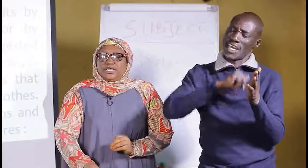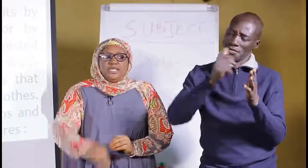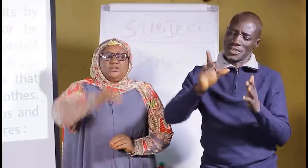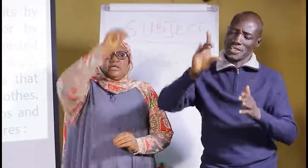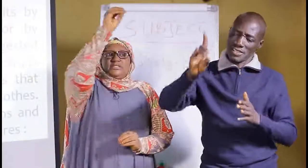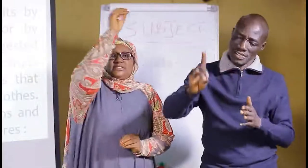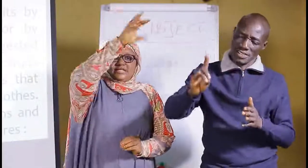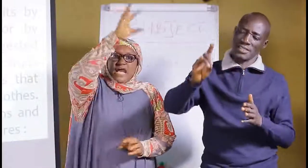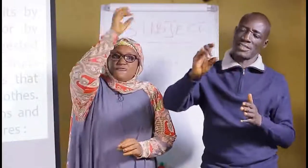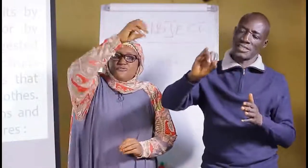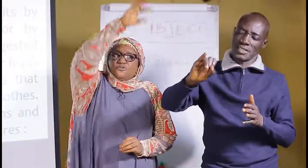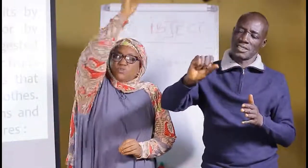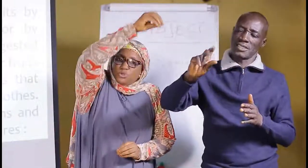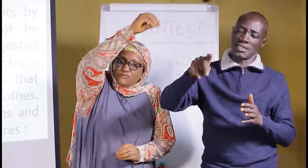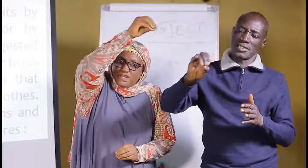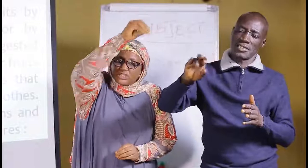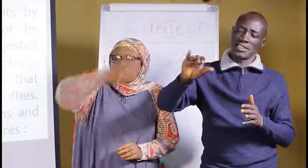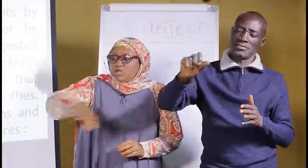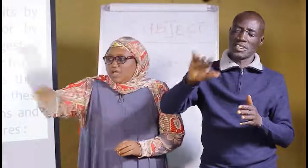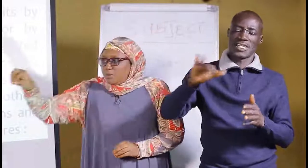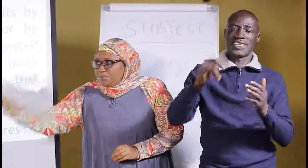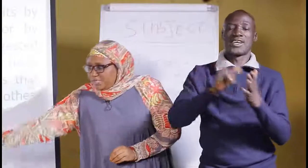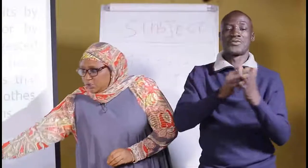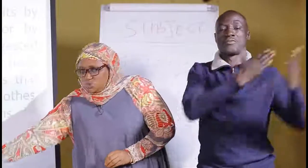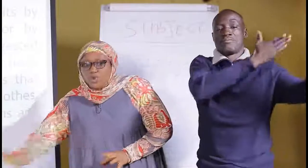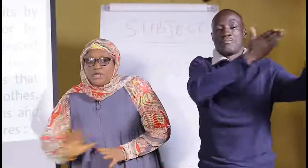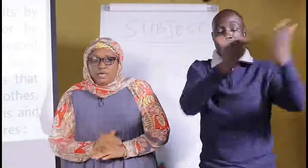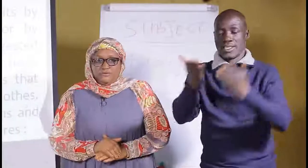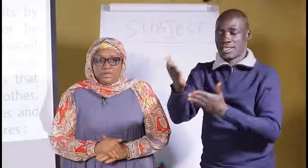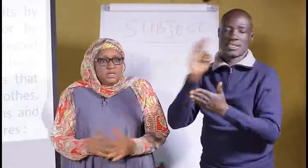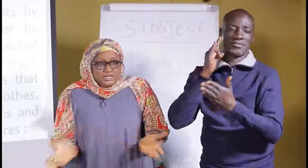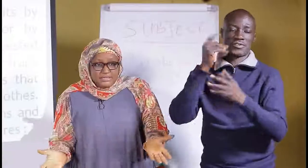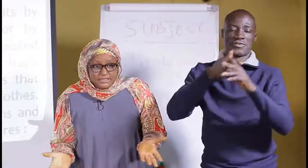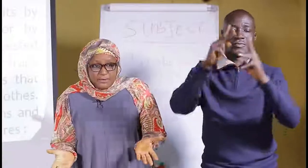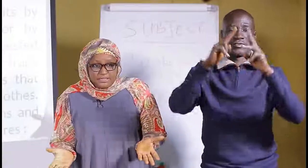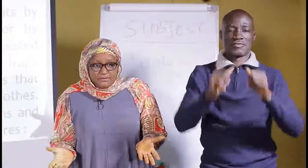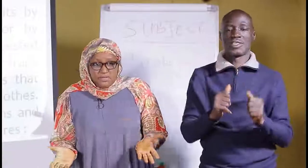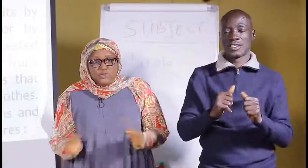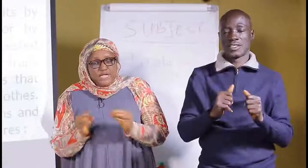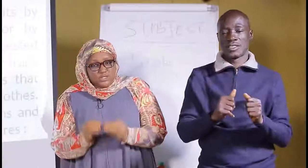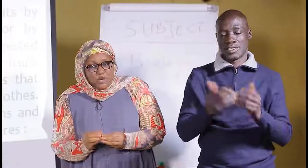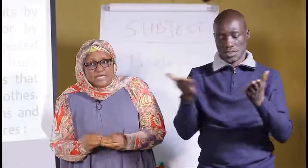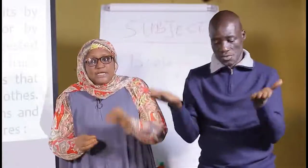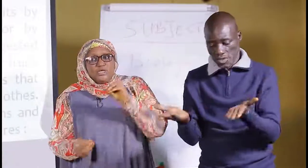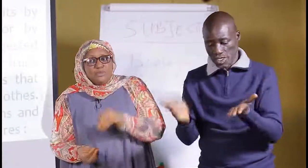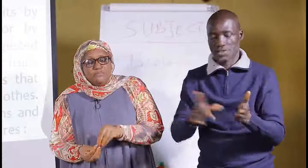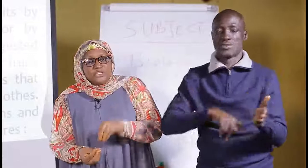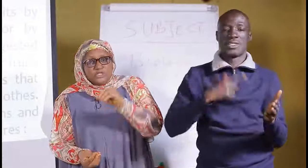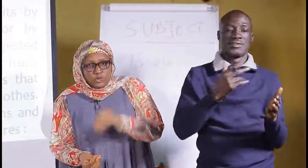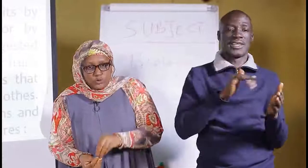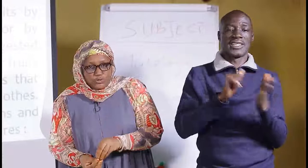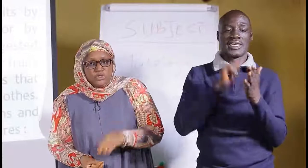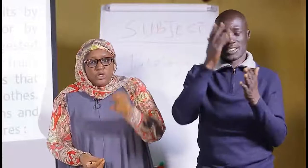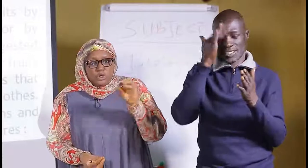now taken seed and fruit from your village. You are now bringing it to where you are living. This is dispersal. So that is why I said human